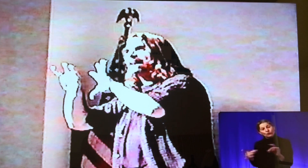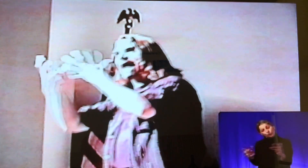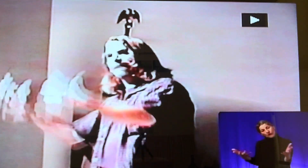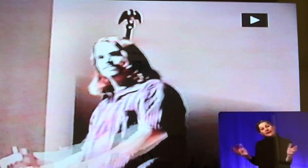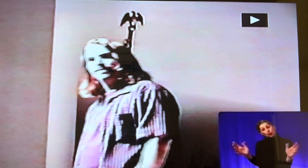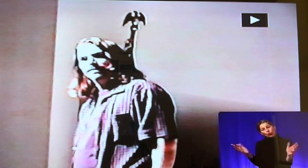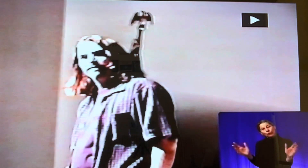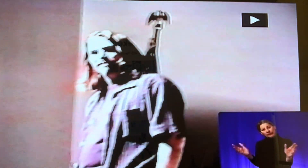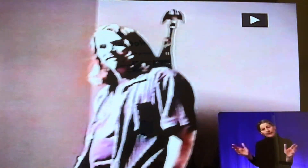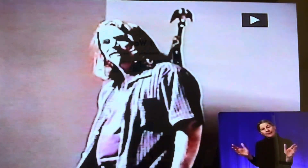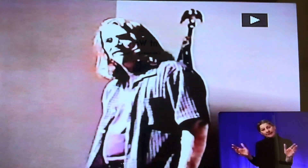the story.